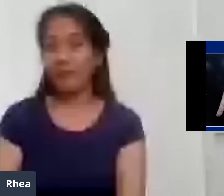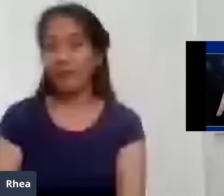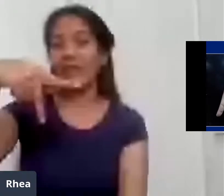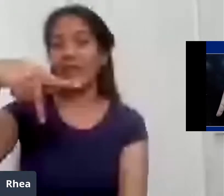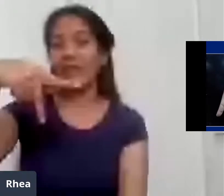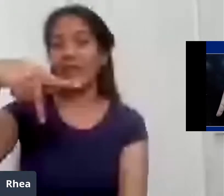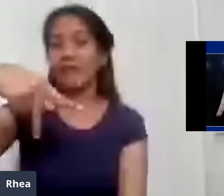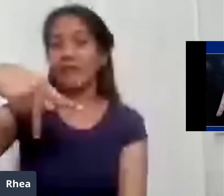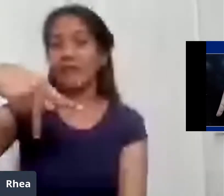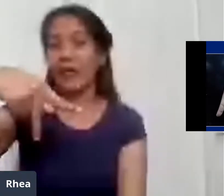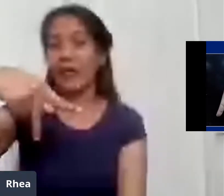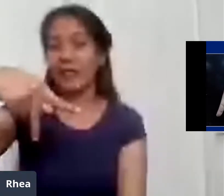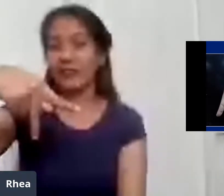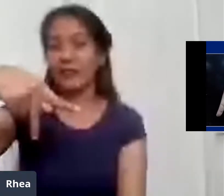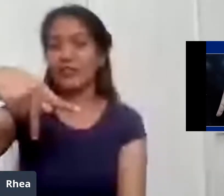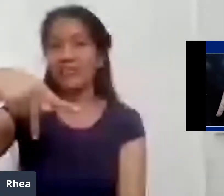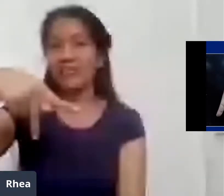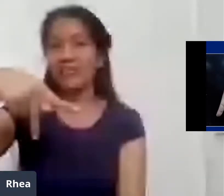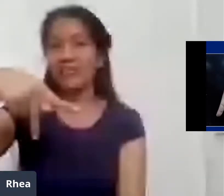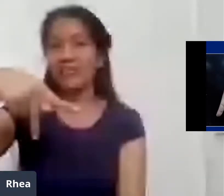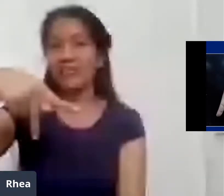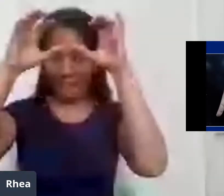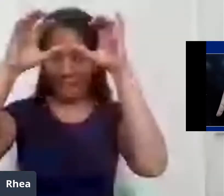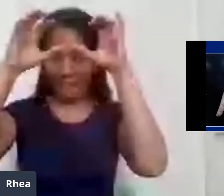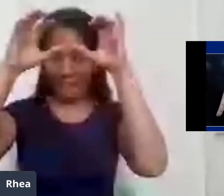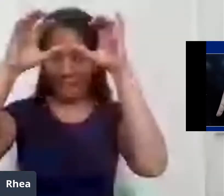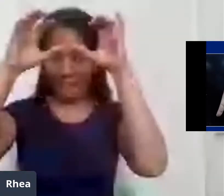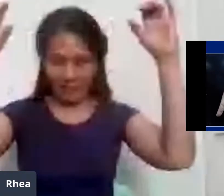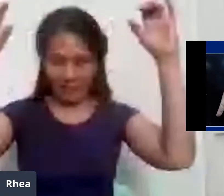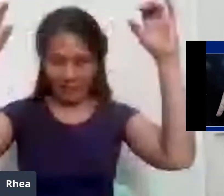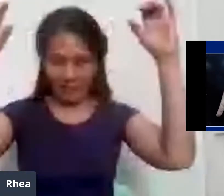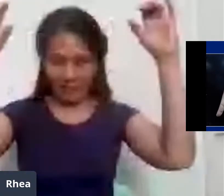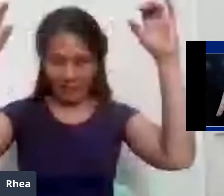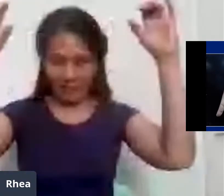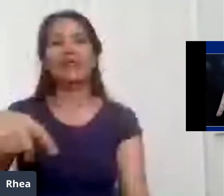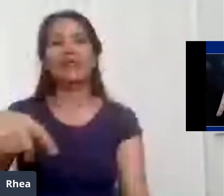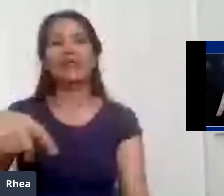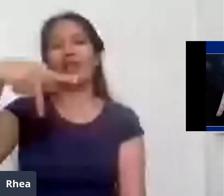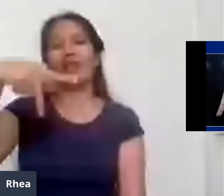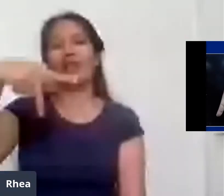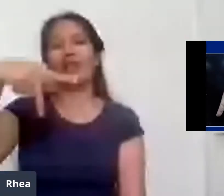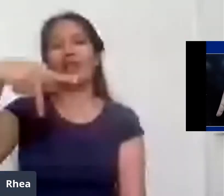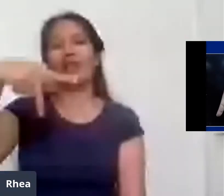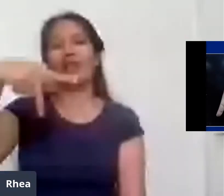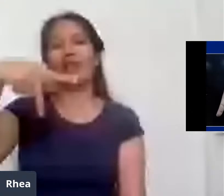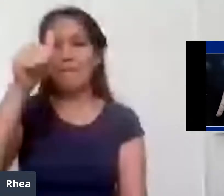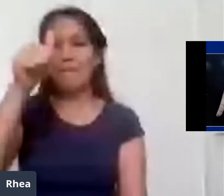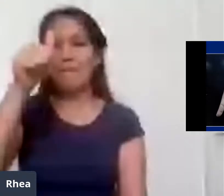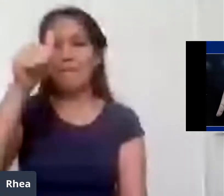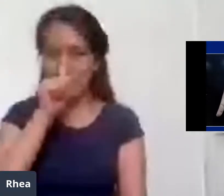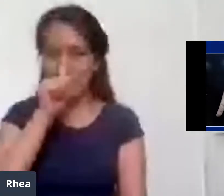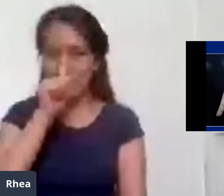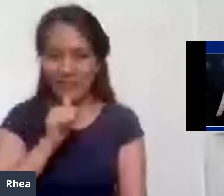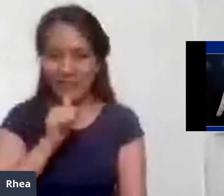Okay po, that's for letter P for, letter P would stand for president. Letter P